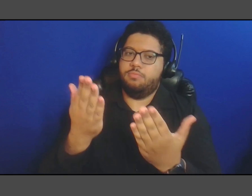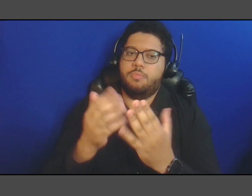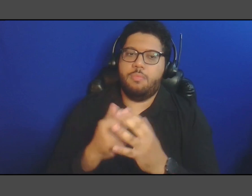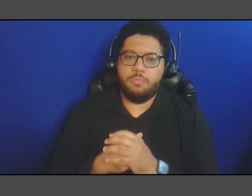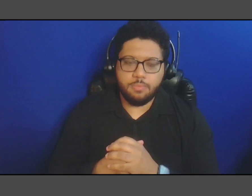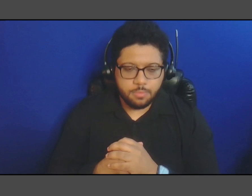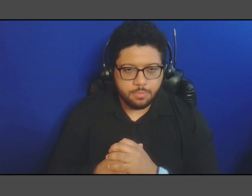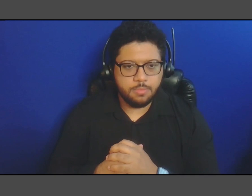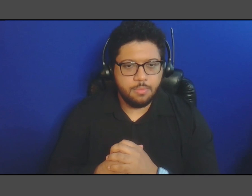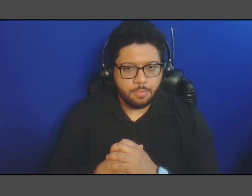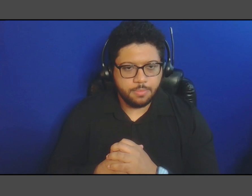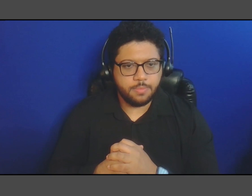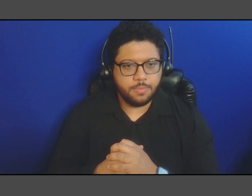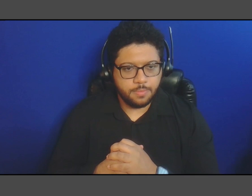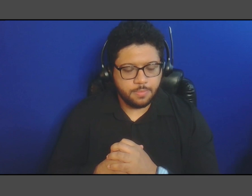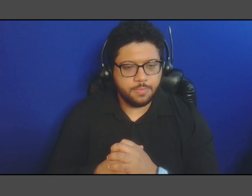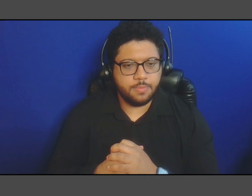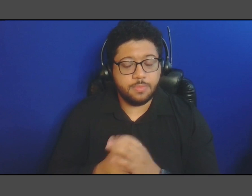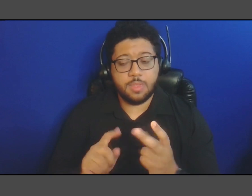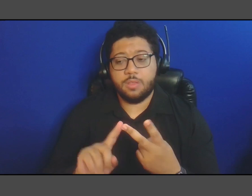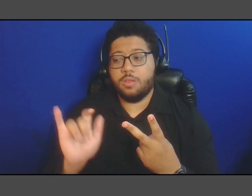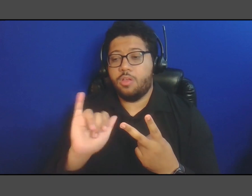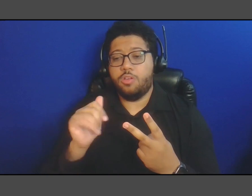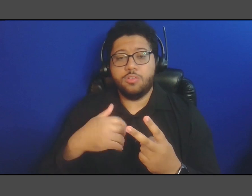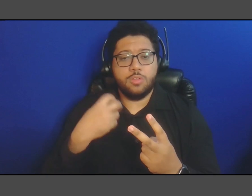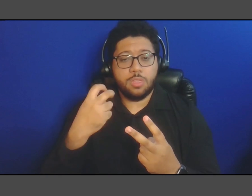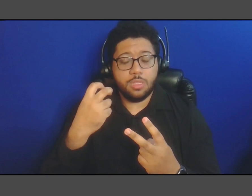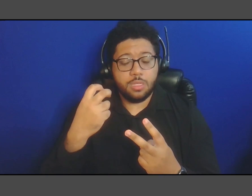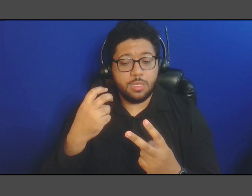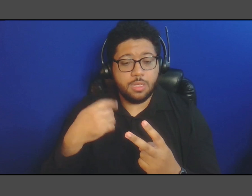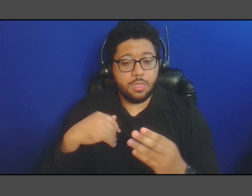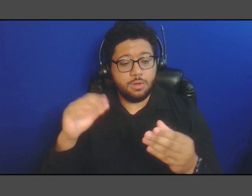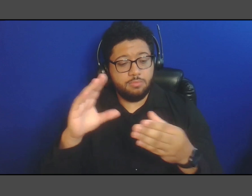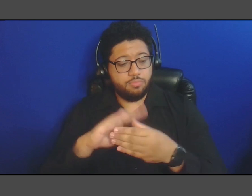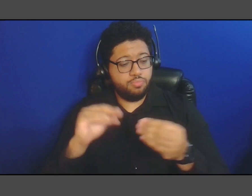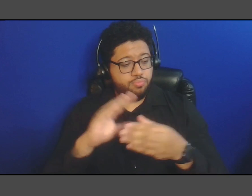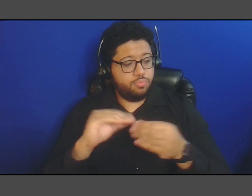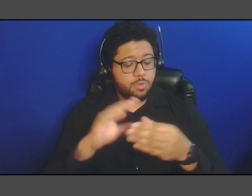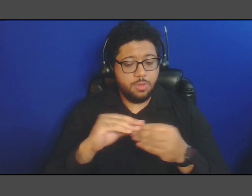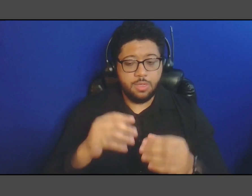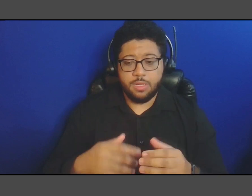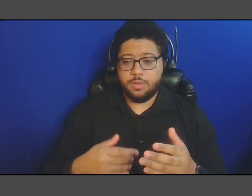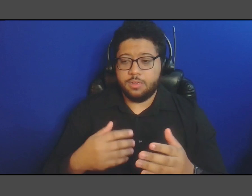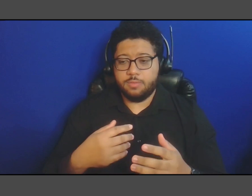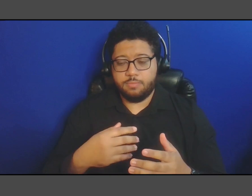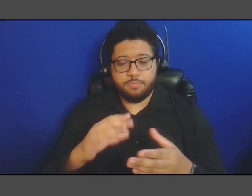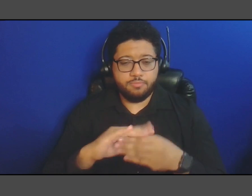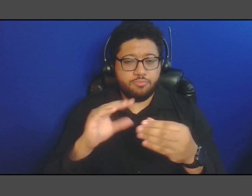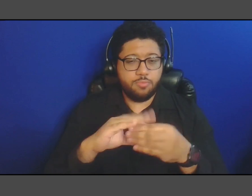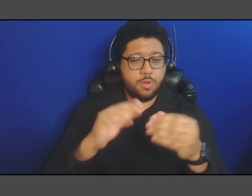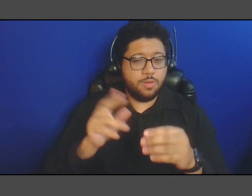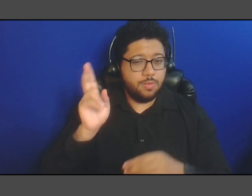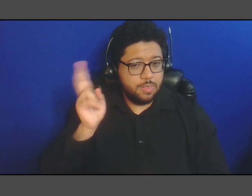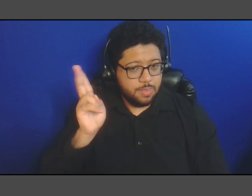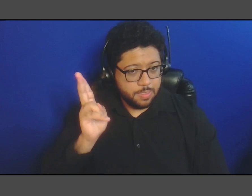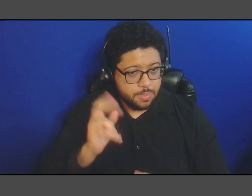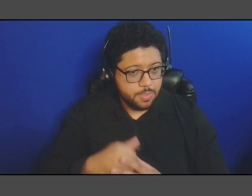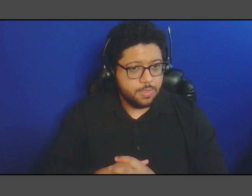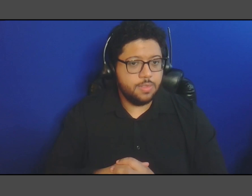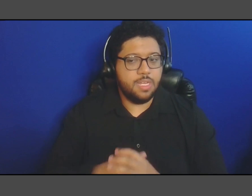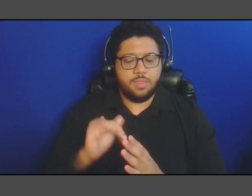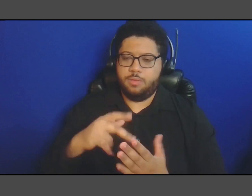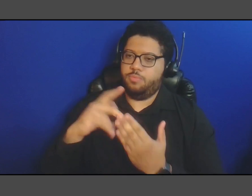plus the oral history project that we're working on. Before we finish, though, Elizabeth, I would